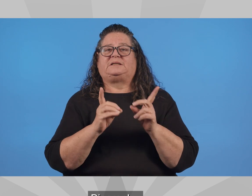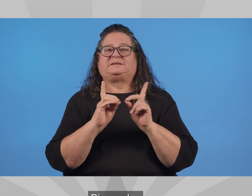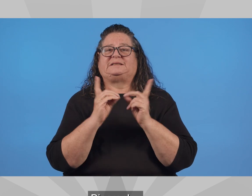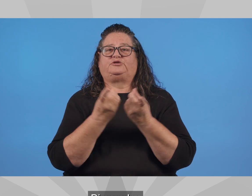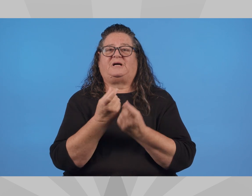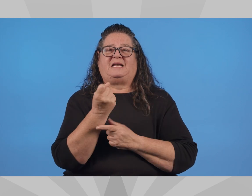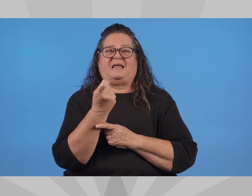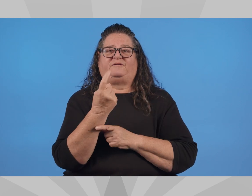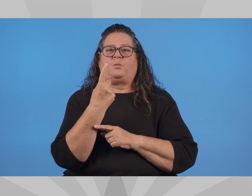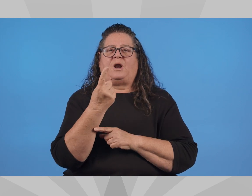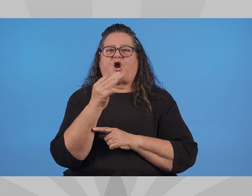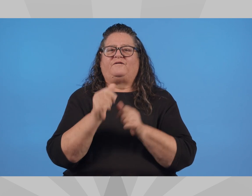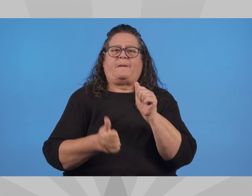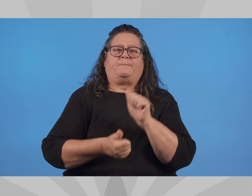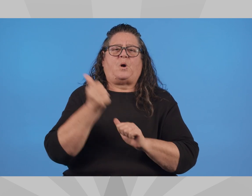Biography.